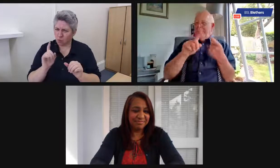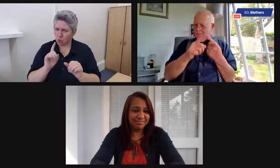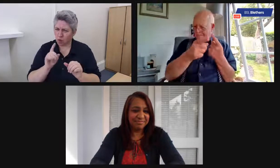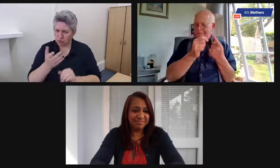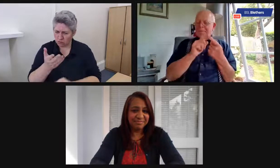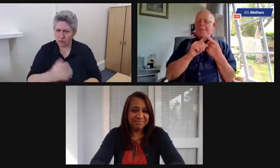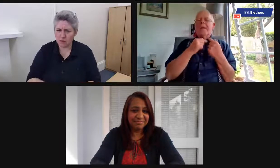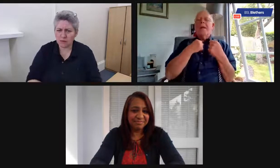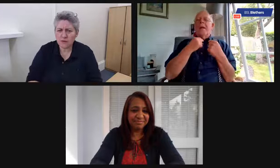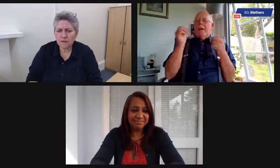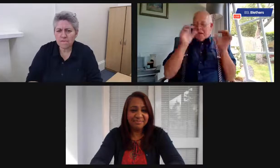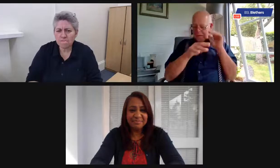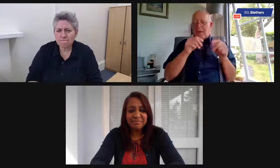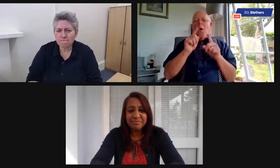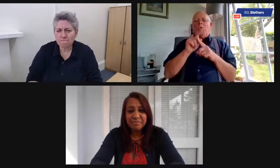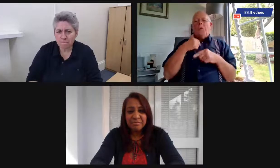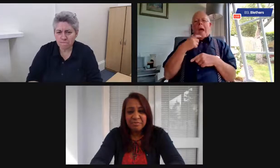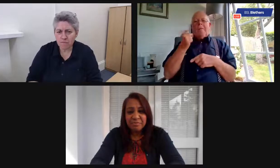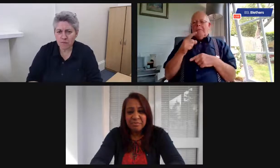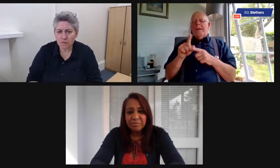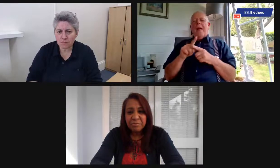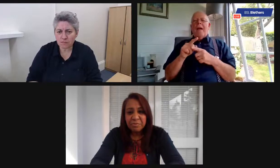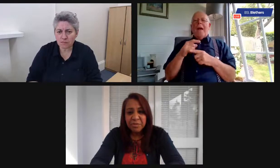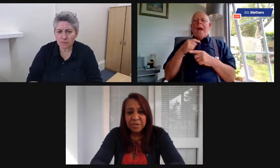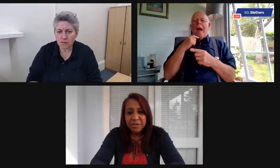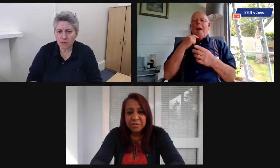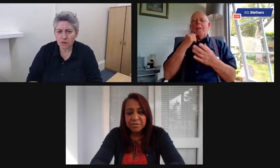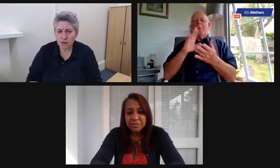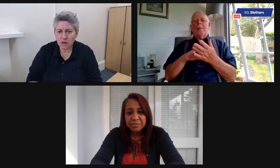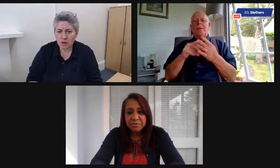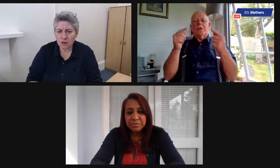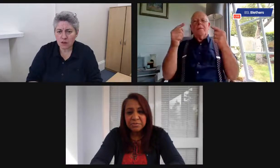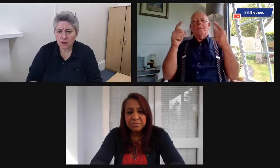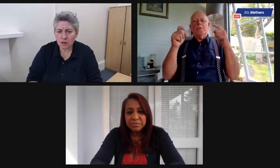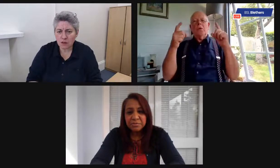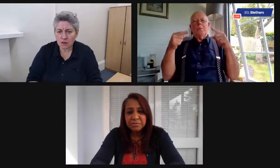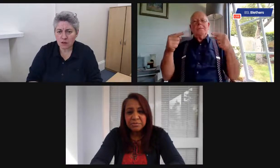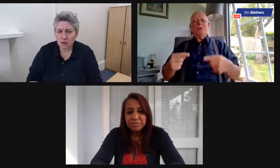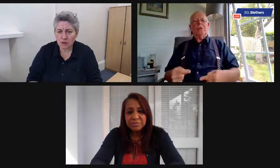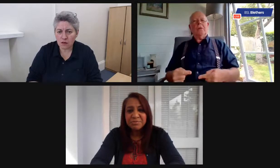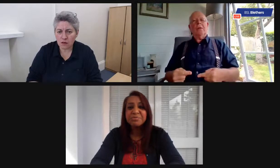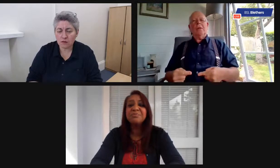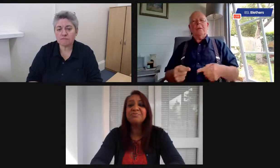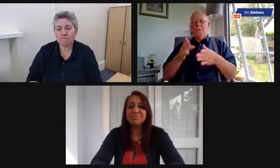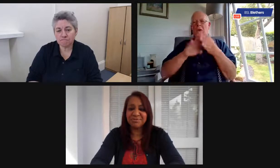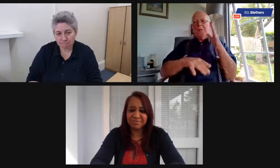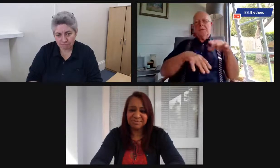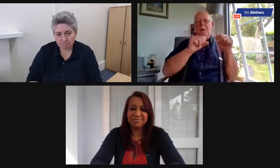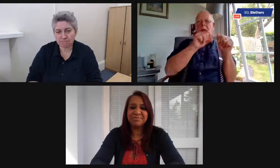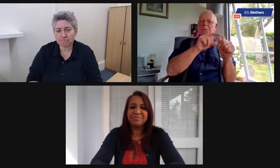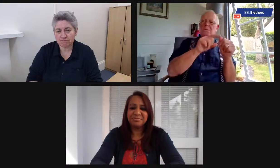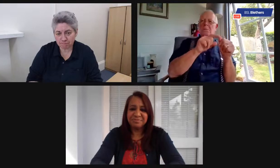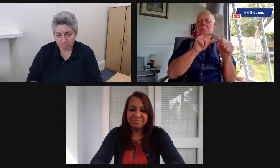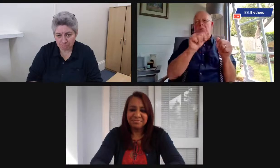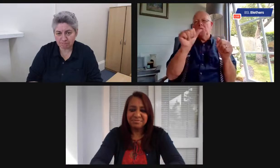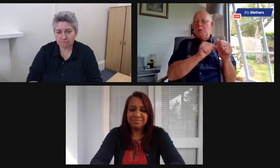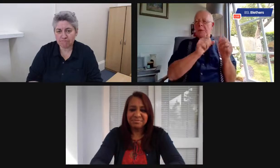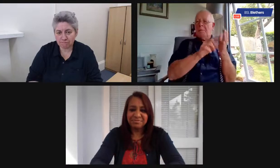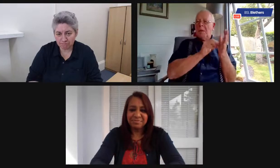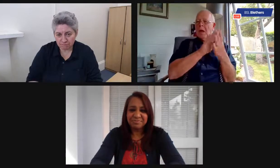that you do some sort of talk or something? Oh, yes, that's a good point. Actually, every month we have a kind of photo competition. Ah, that's